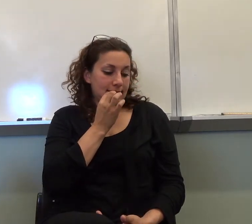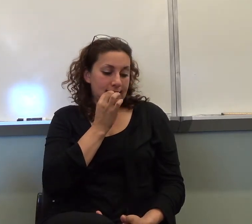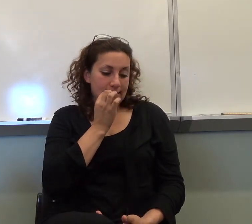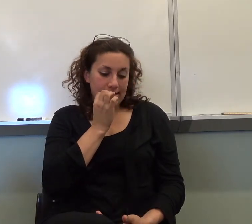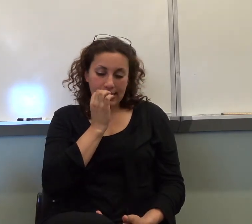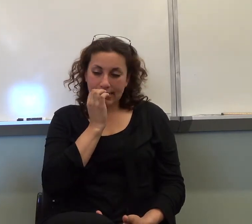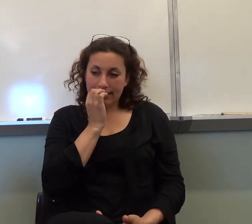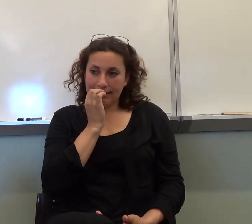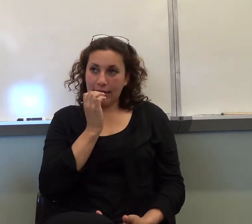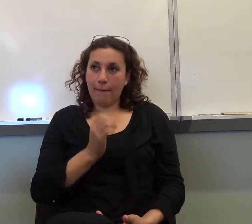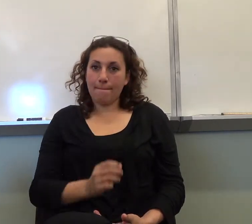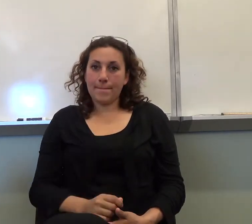Good afternoon, everyone.